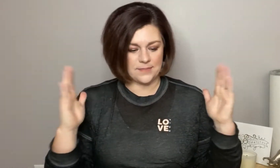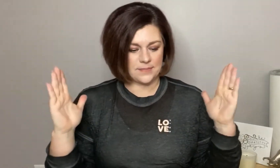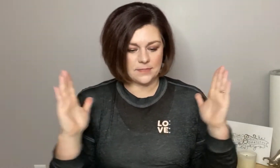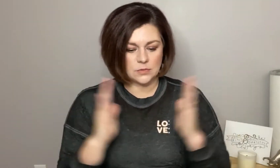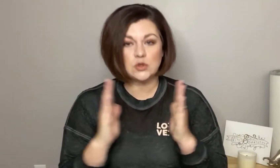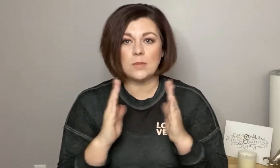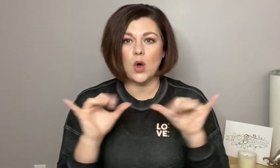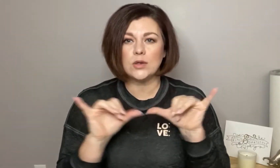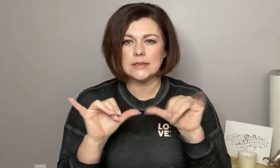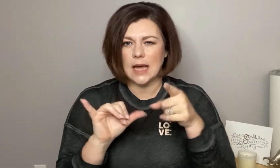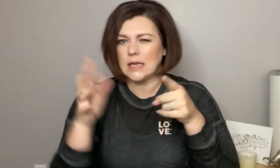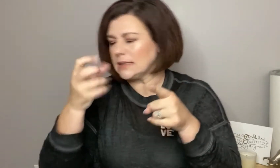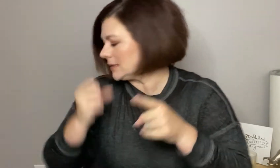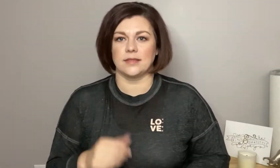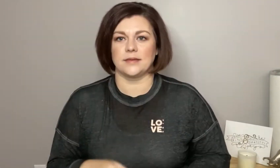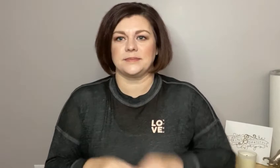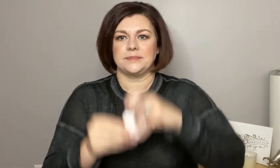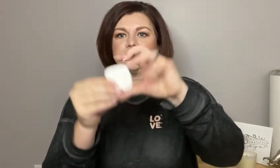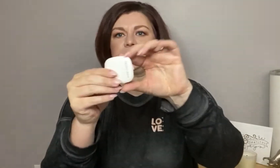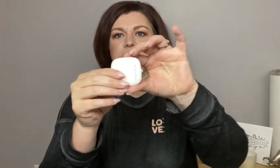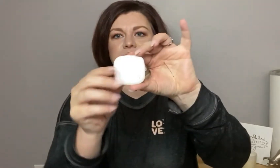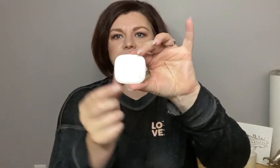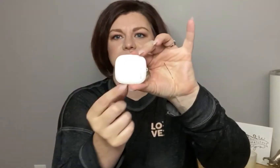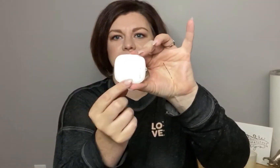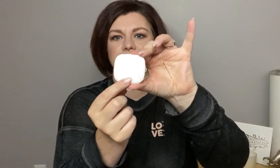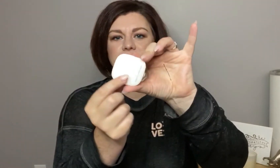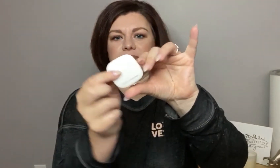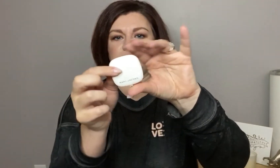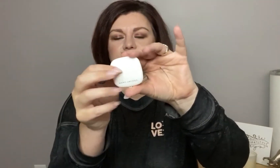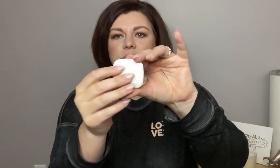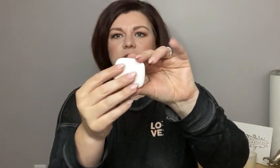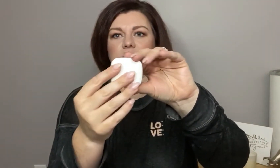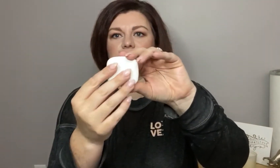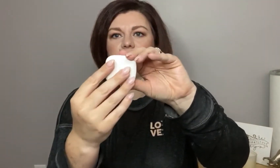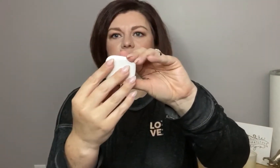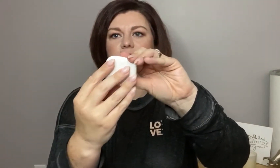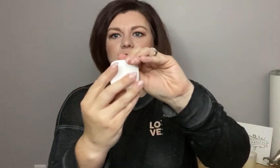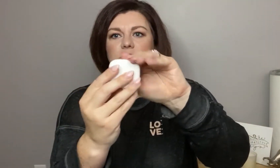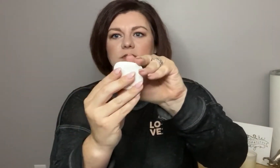do have the mini size. Let me grab that. Here it is.